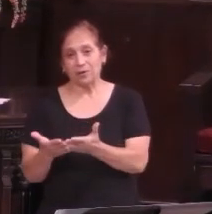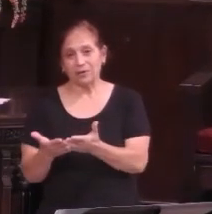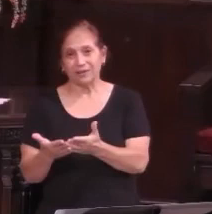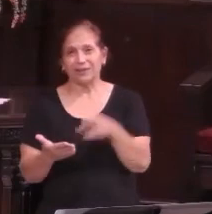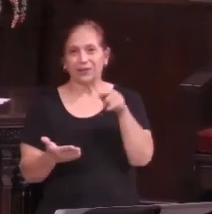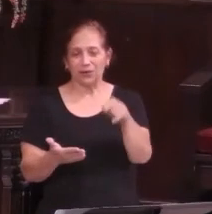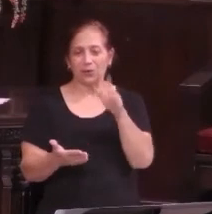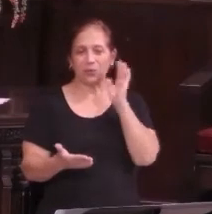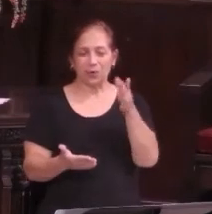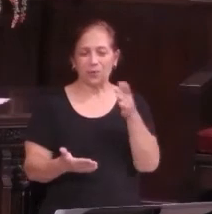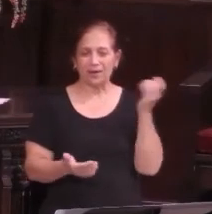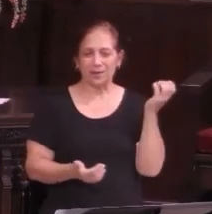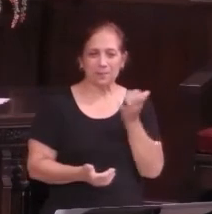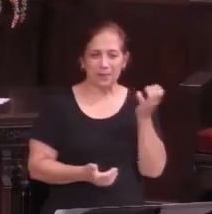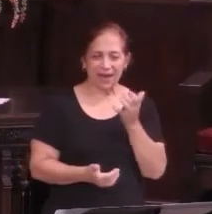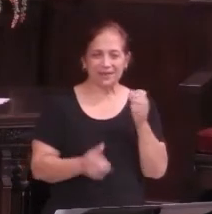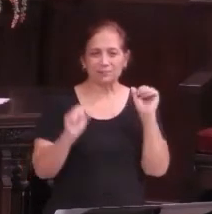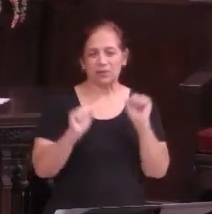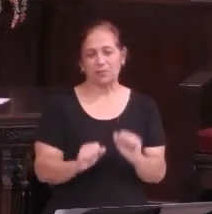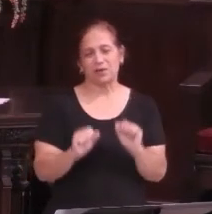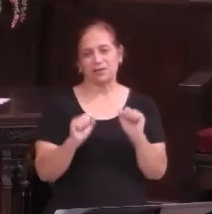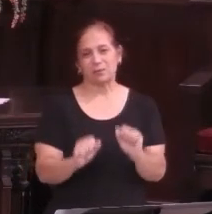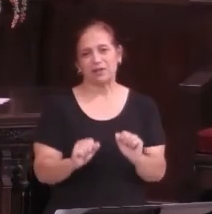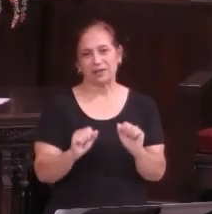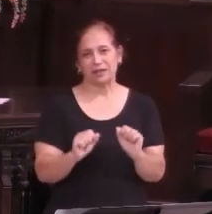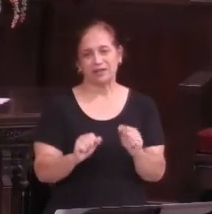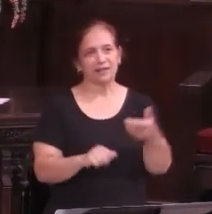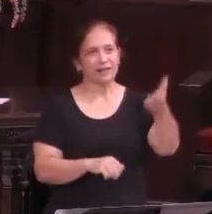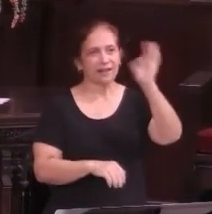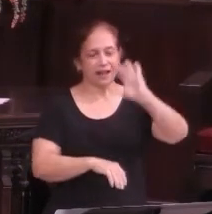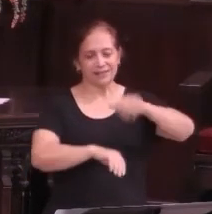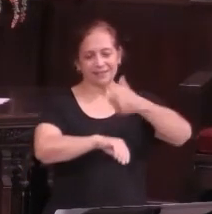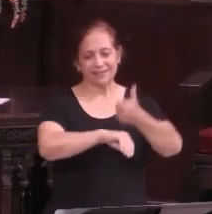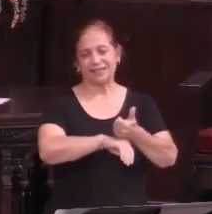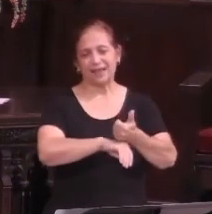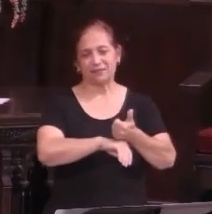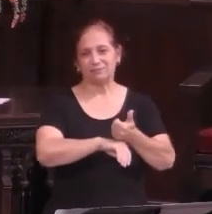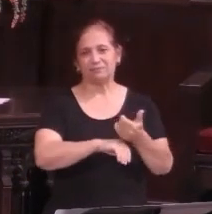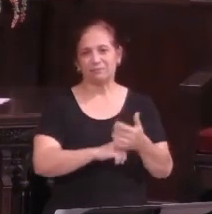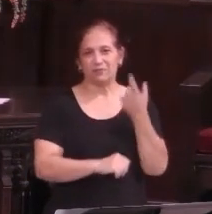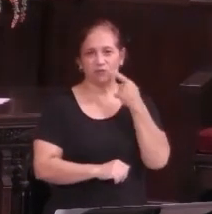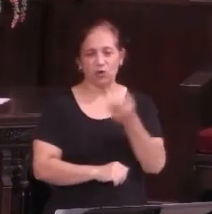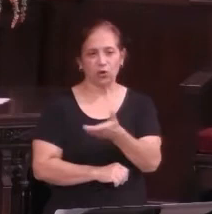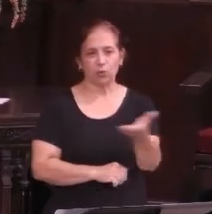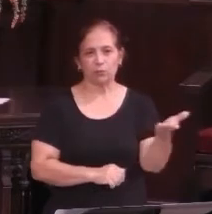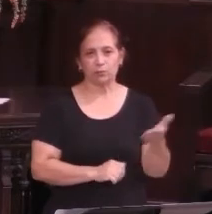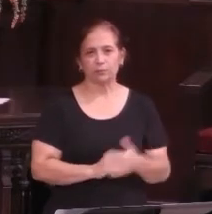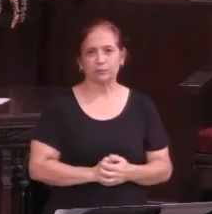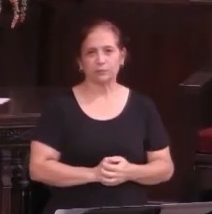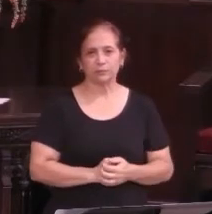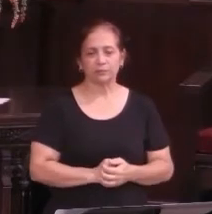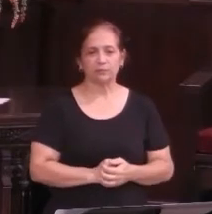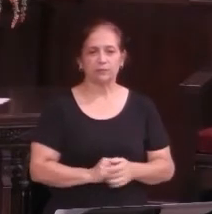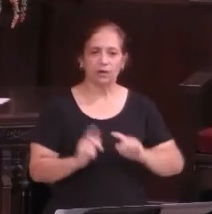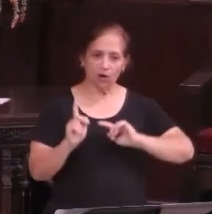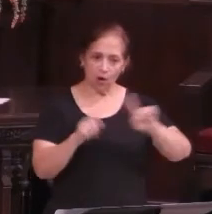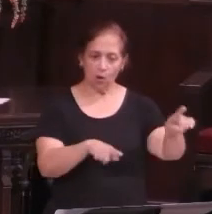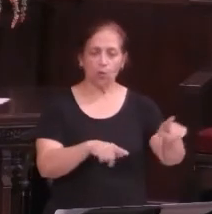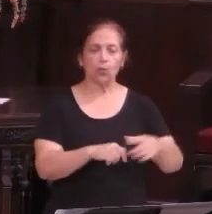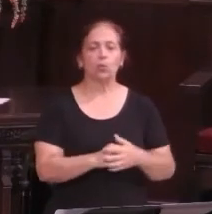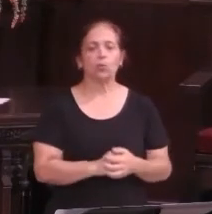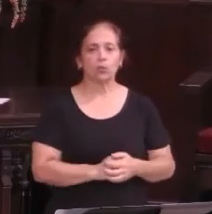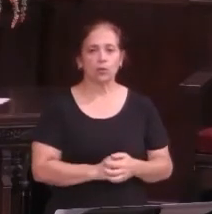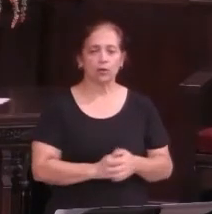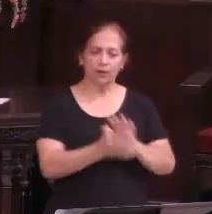will be amazed by the possibilities God has set out before you. Go,